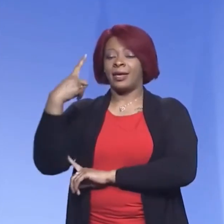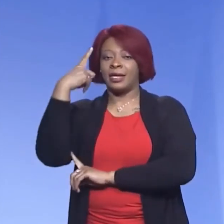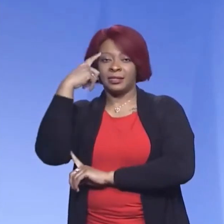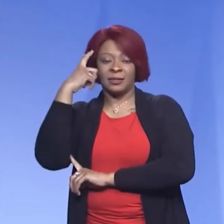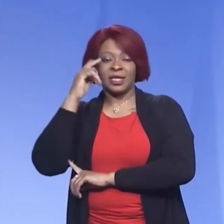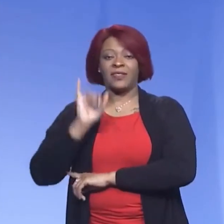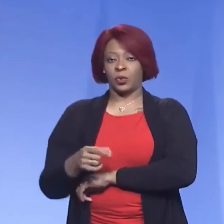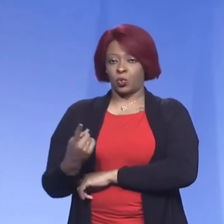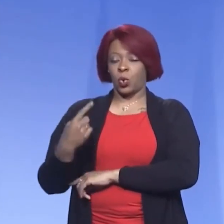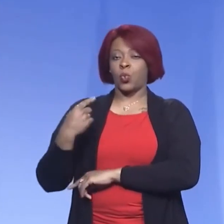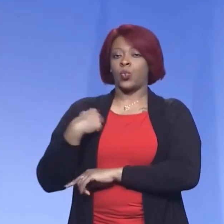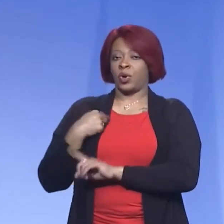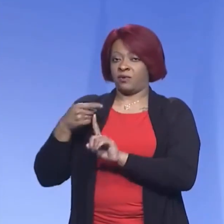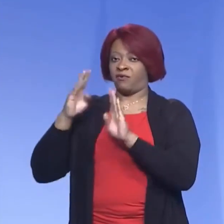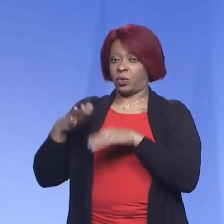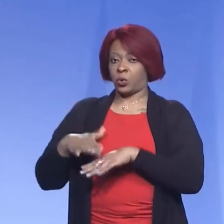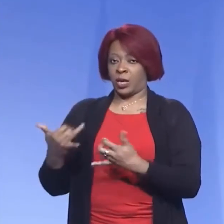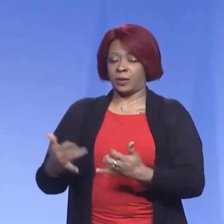that's the one that we're pursuing right now.